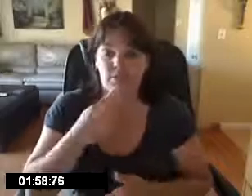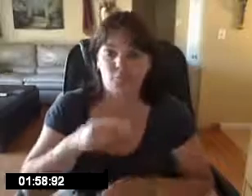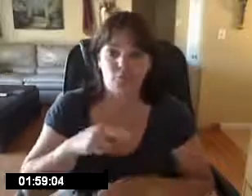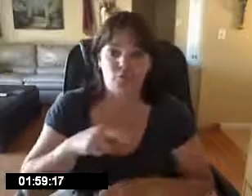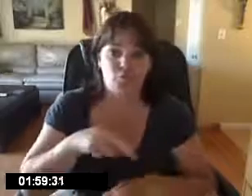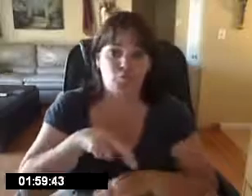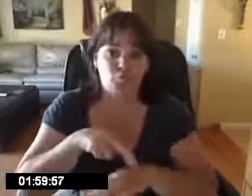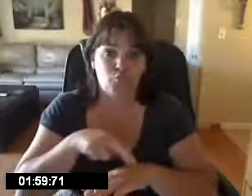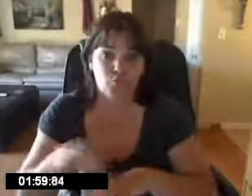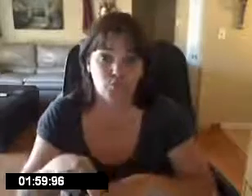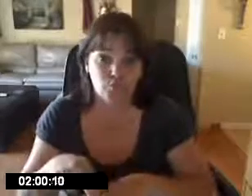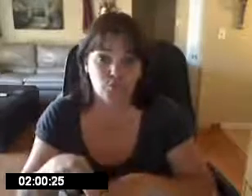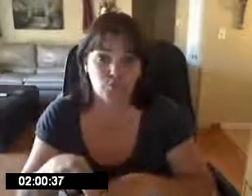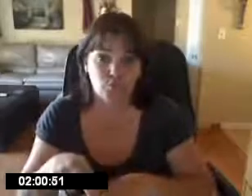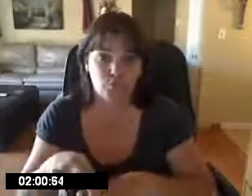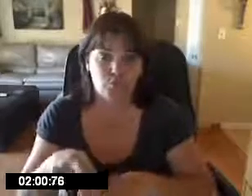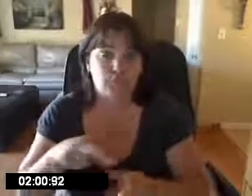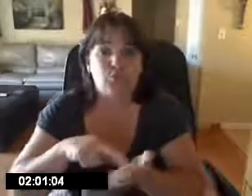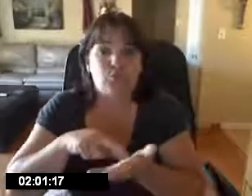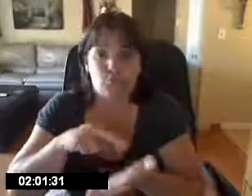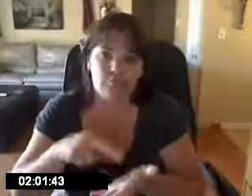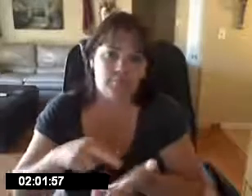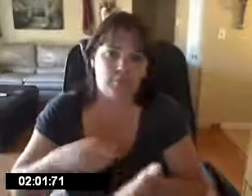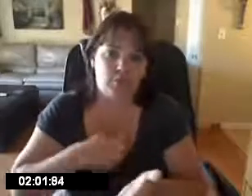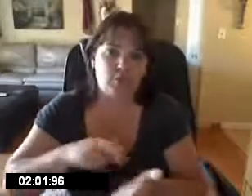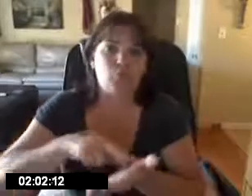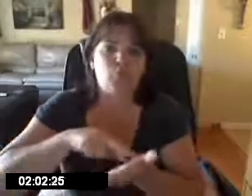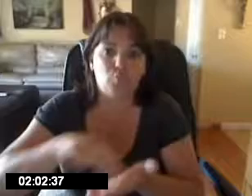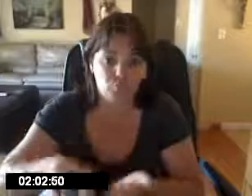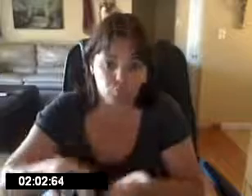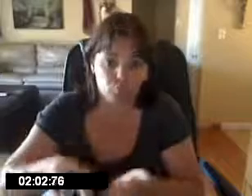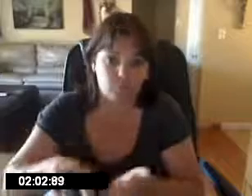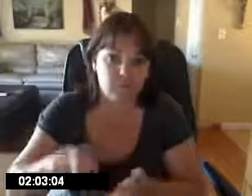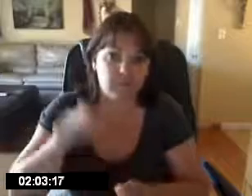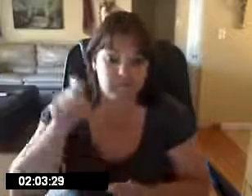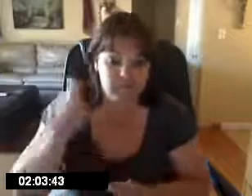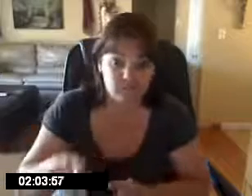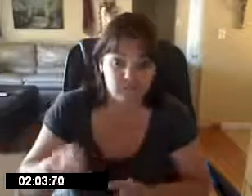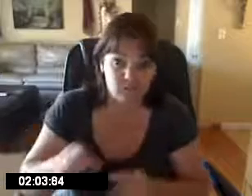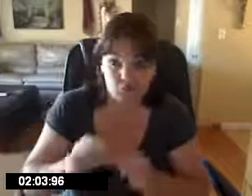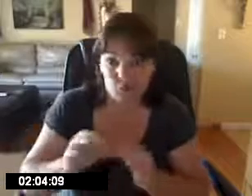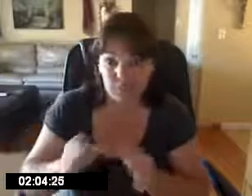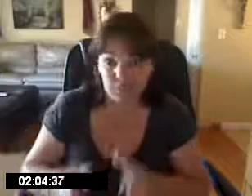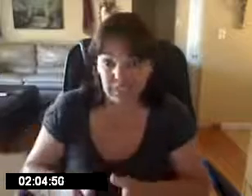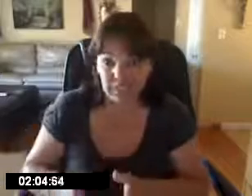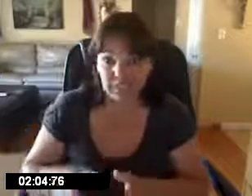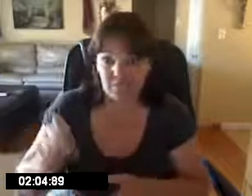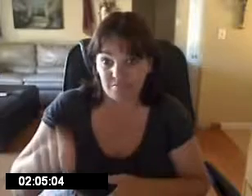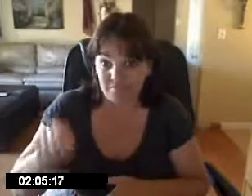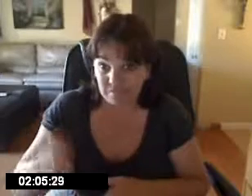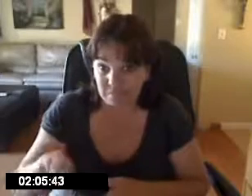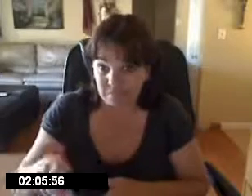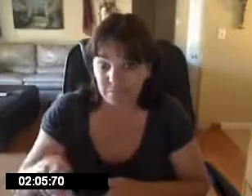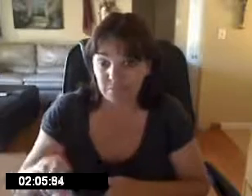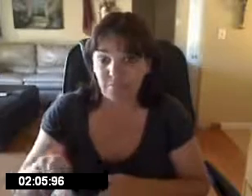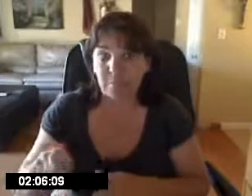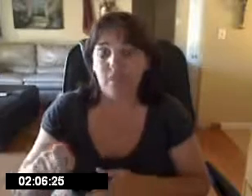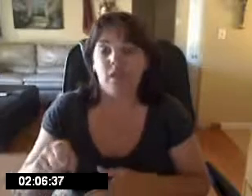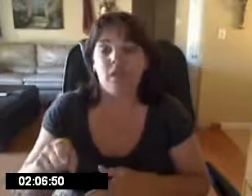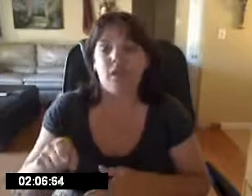offensive, they certainly can deliver that message that way, and so will you as the interpreter. You must deliver the intent with which